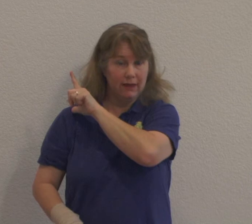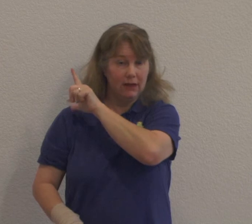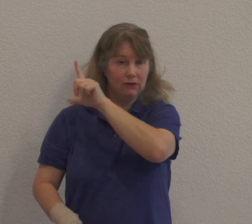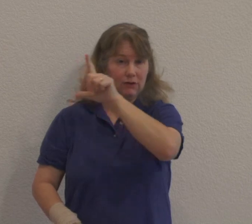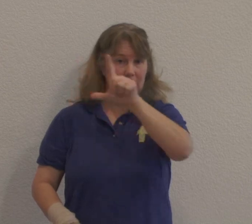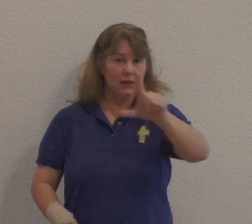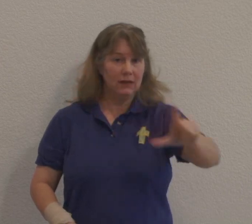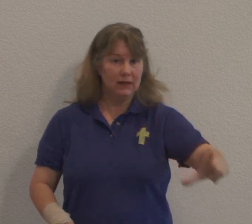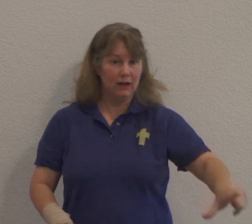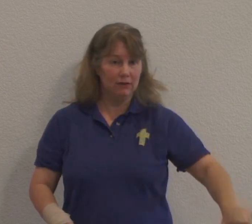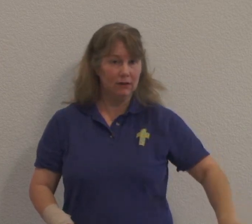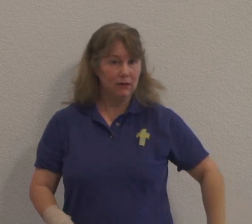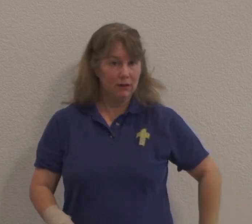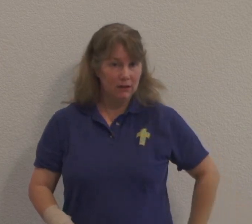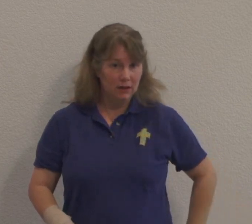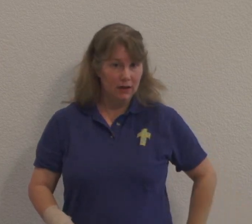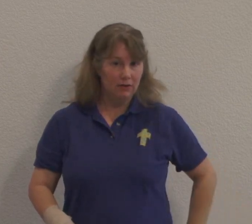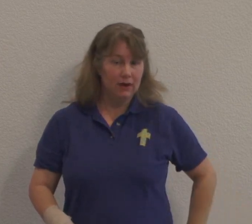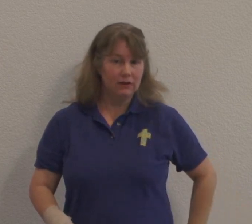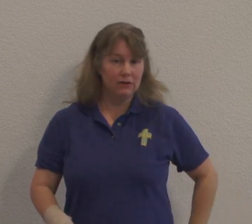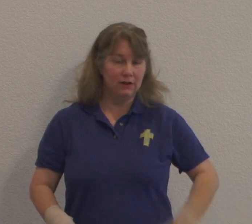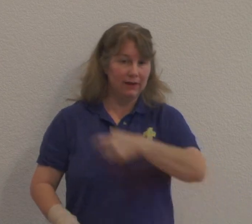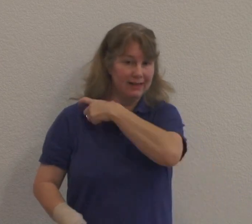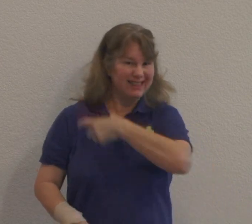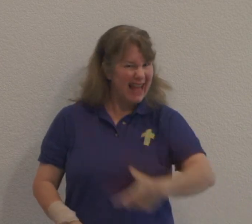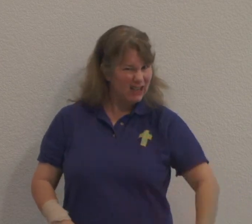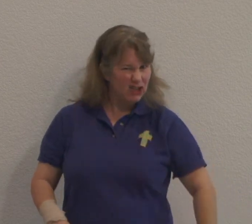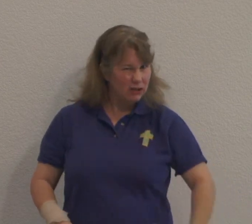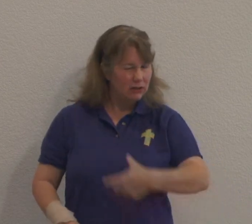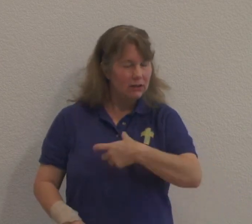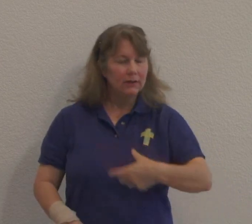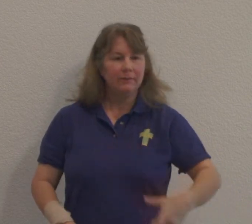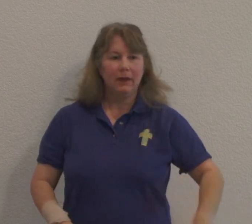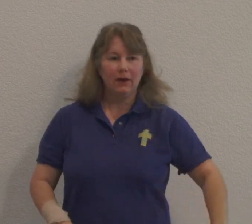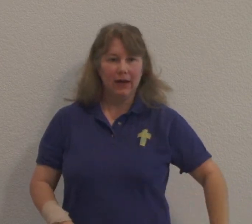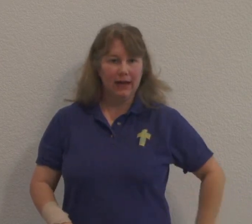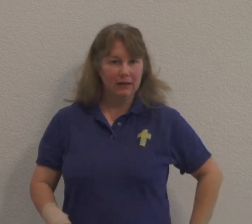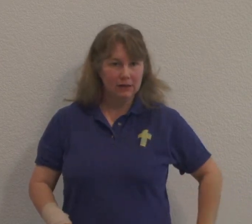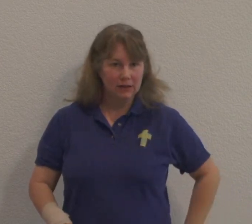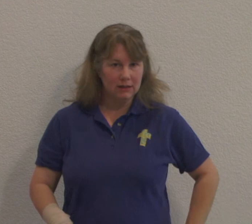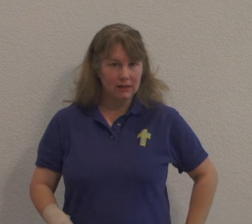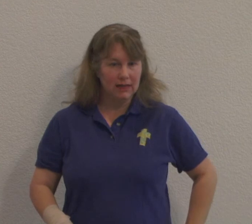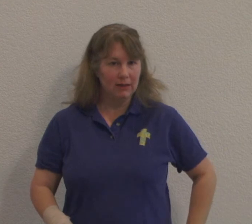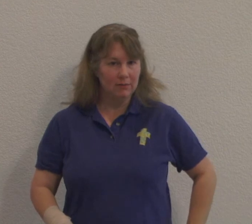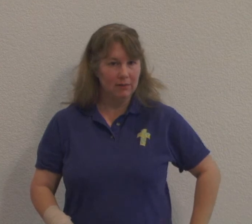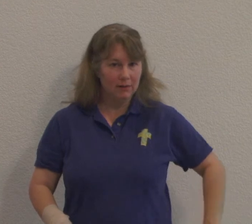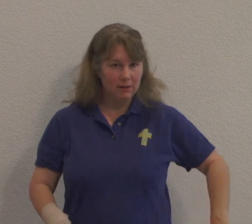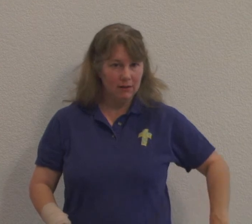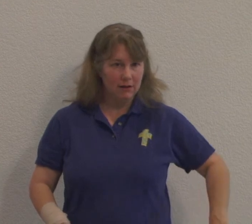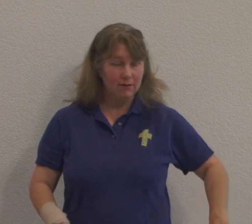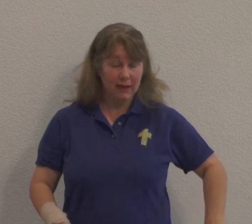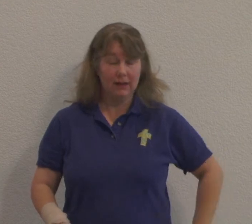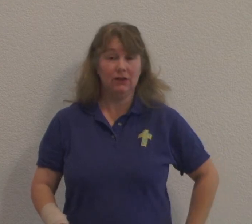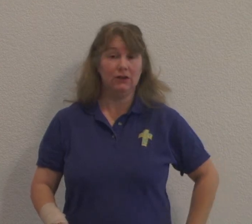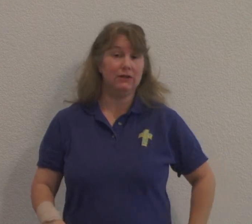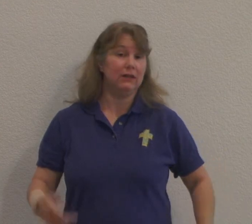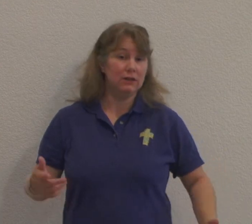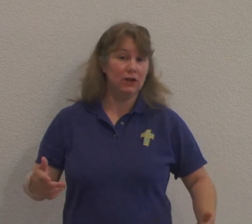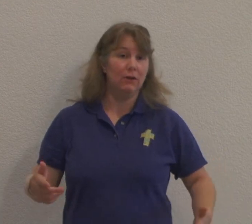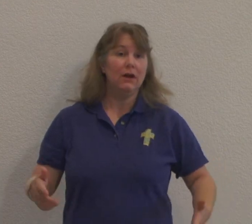hand you're using, down across yourself like a sash, okay, to the hip of the hand that you're using. So